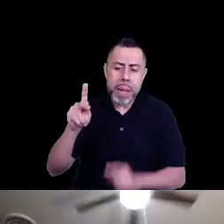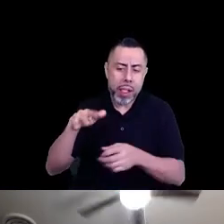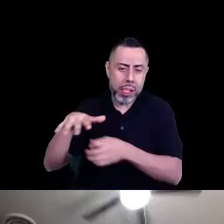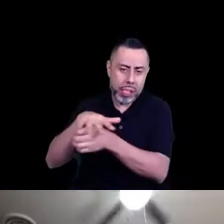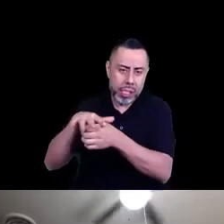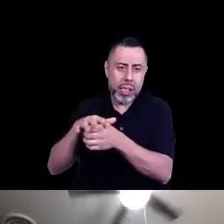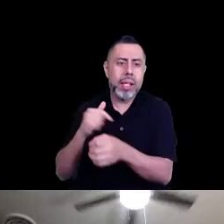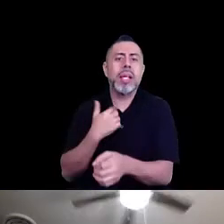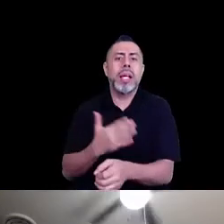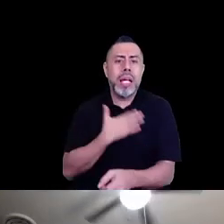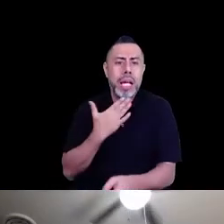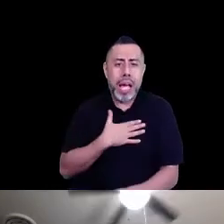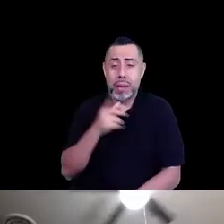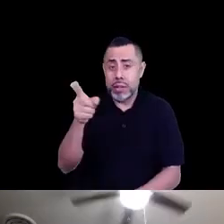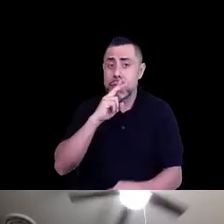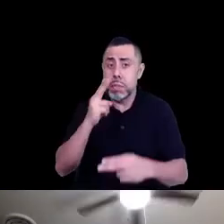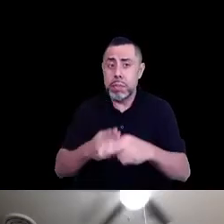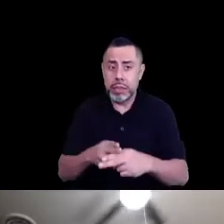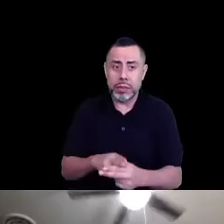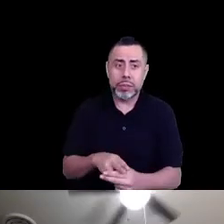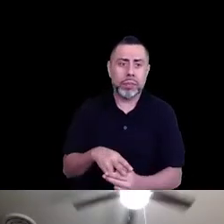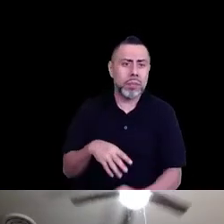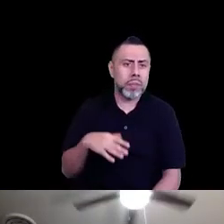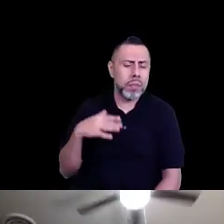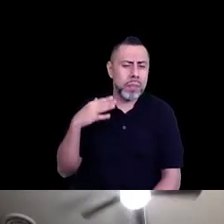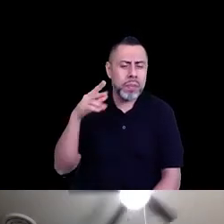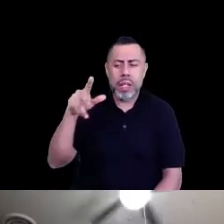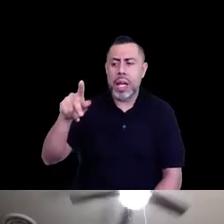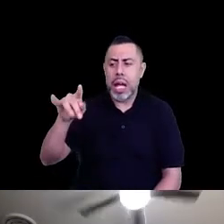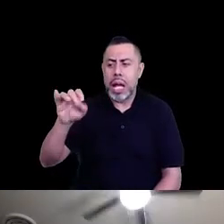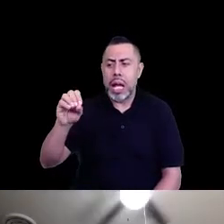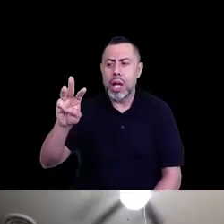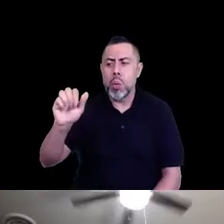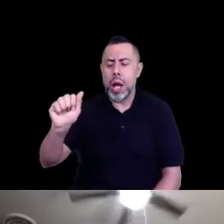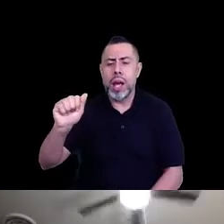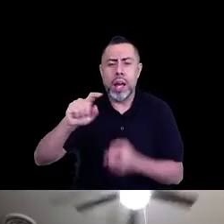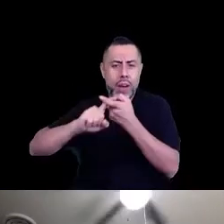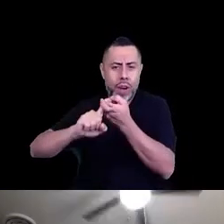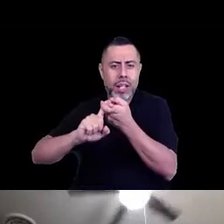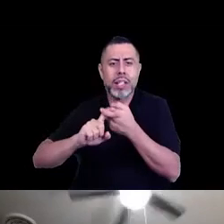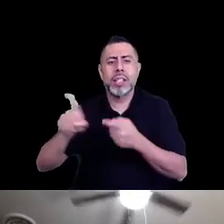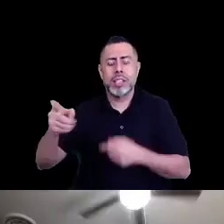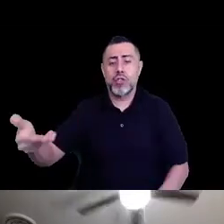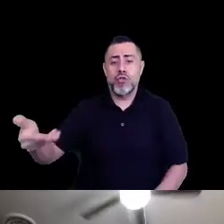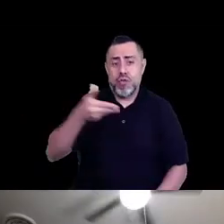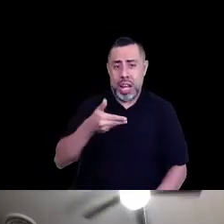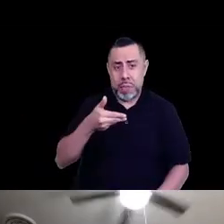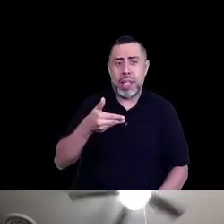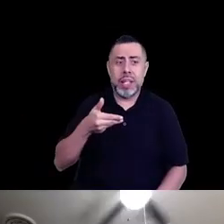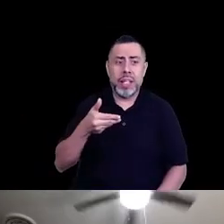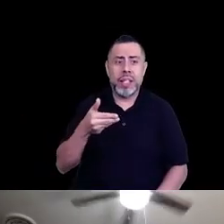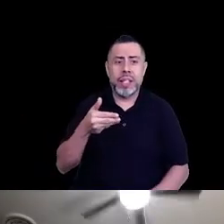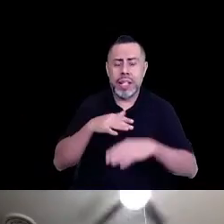a Kiowa friend of mine recommended the Native Science book to me. Mm-hmm. Now, I always knew that Native people